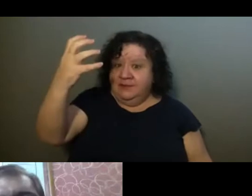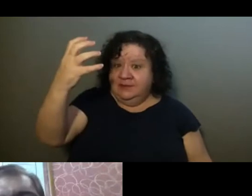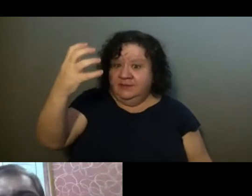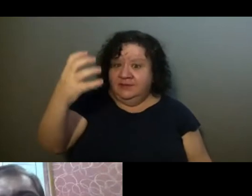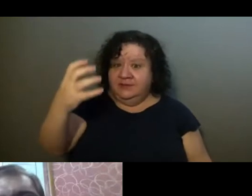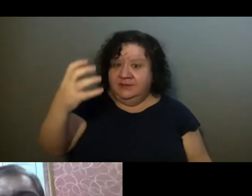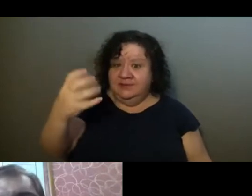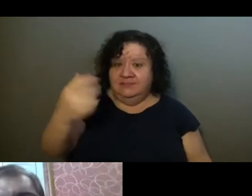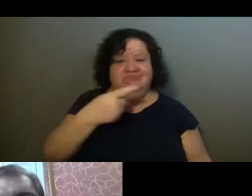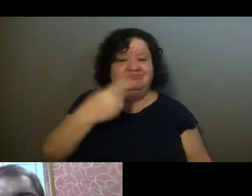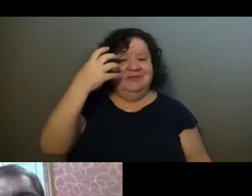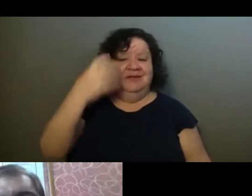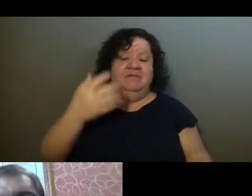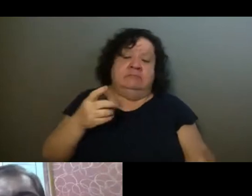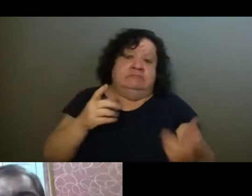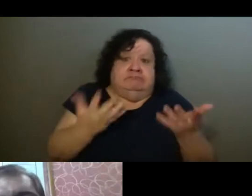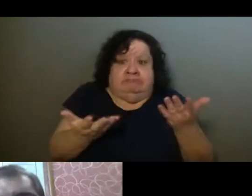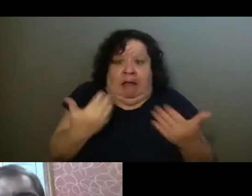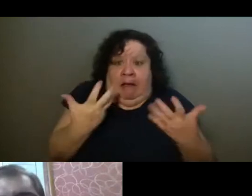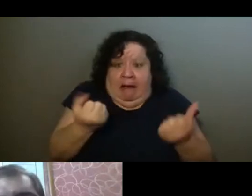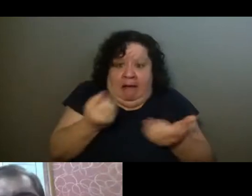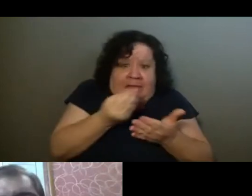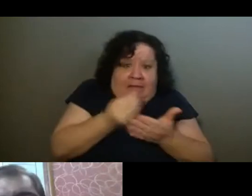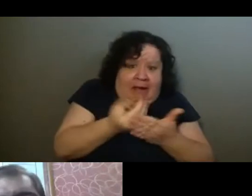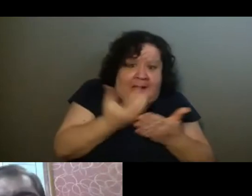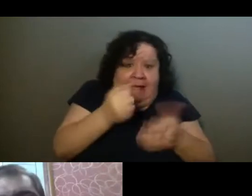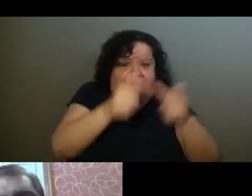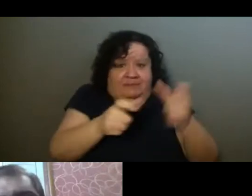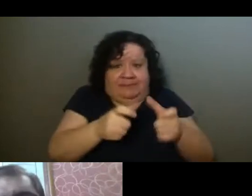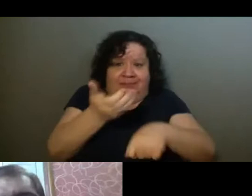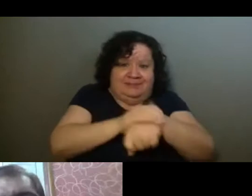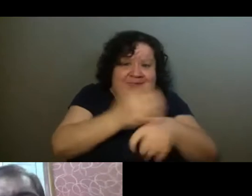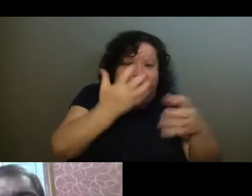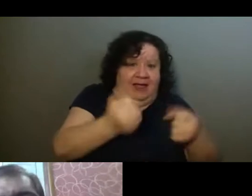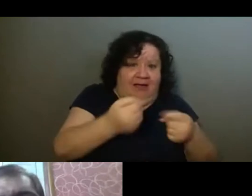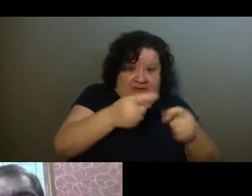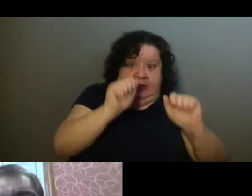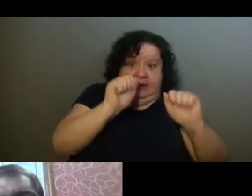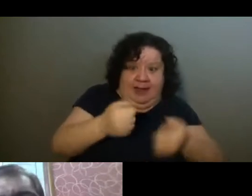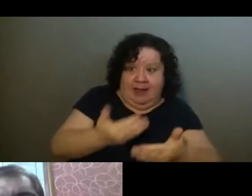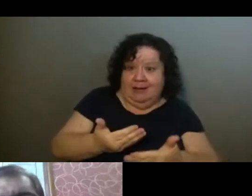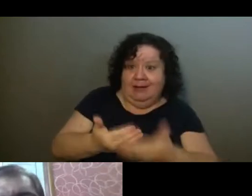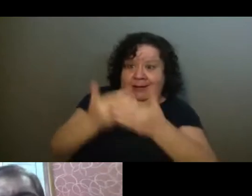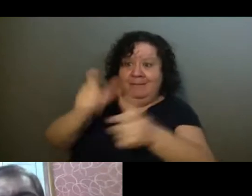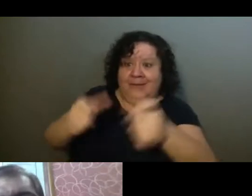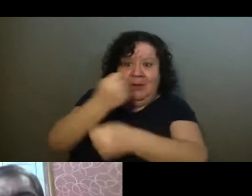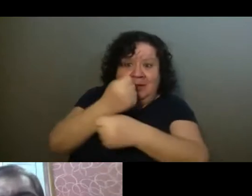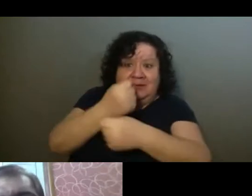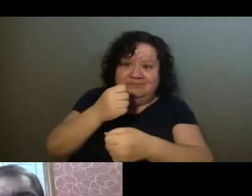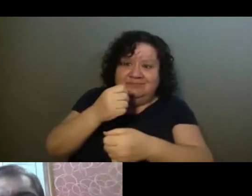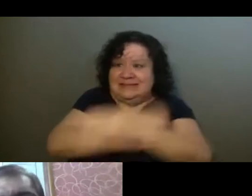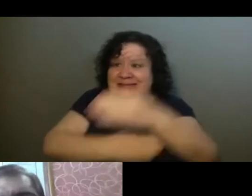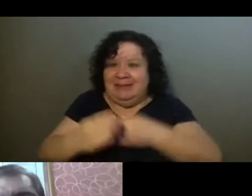each individual is a challenge. And therefore, an innovative processes and innovative approach required. We ensure